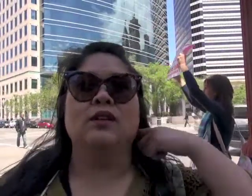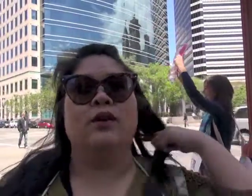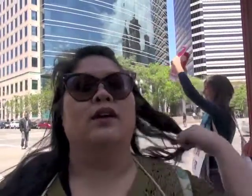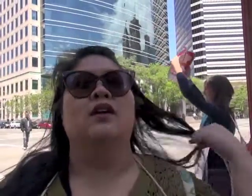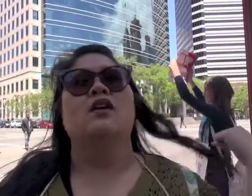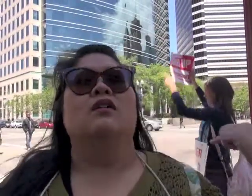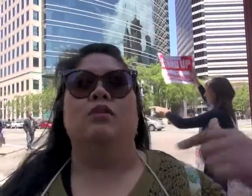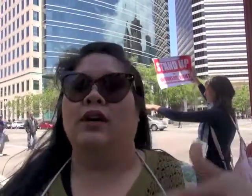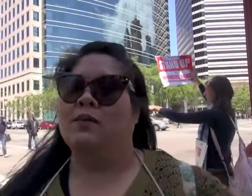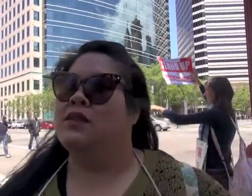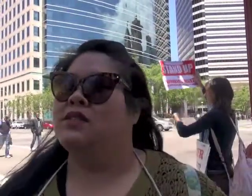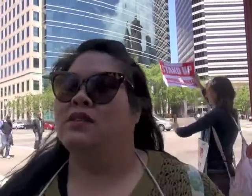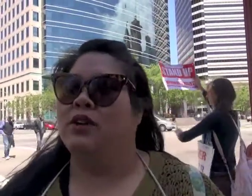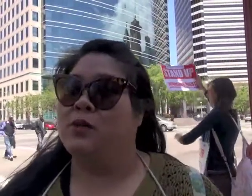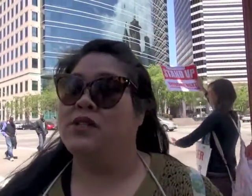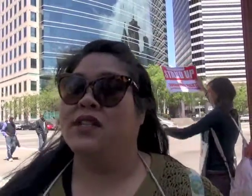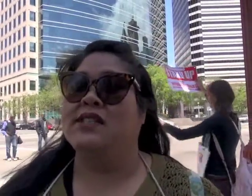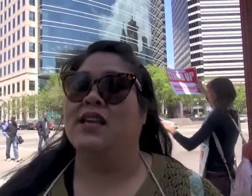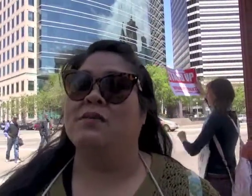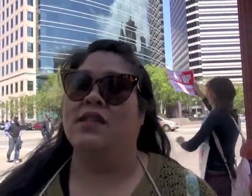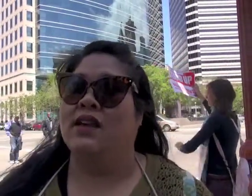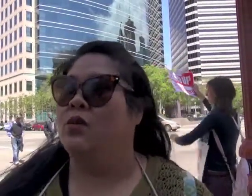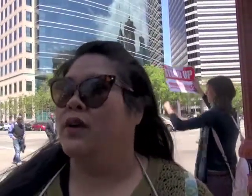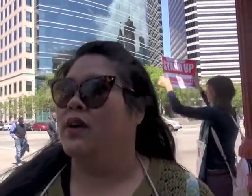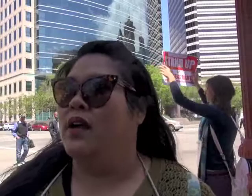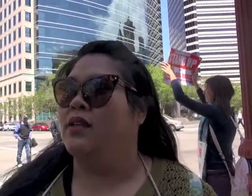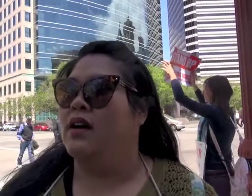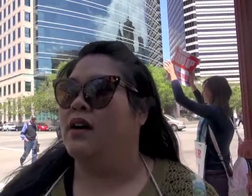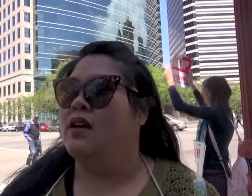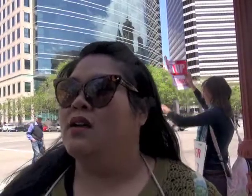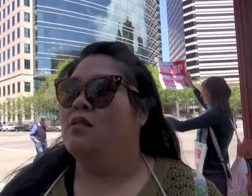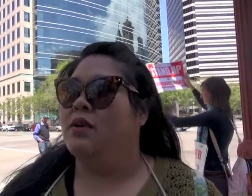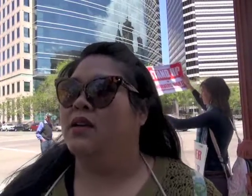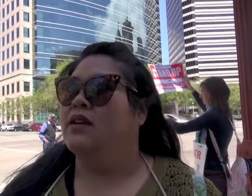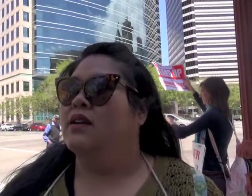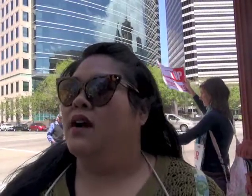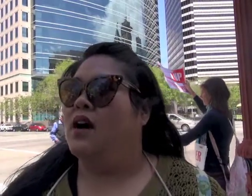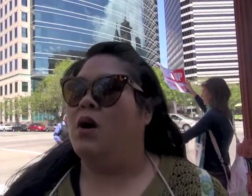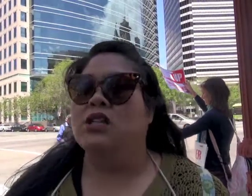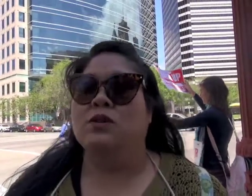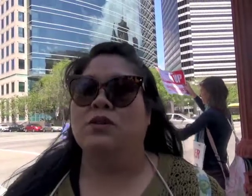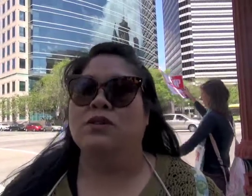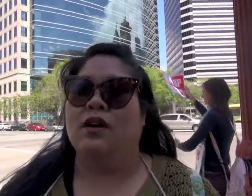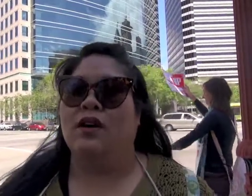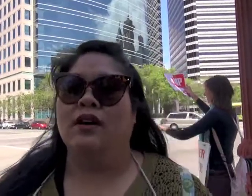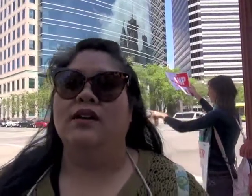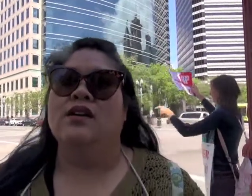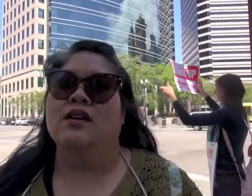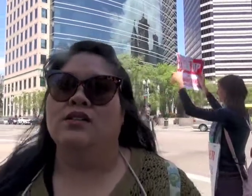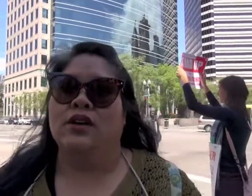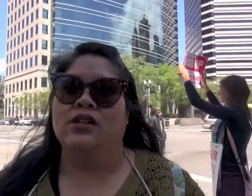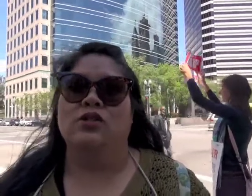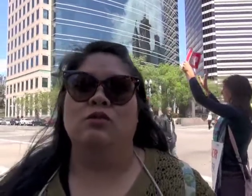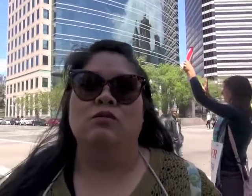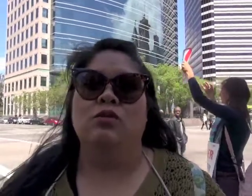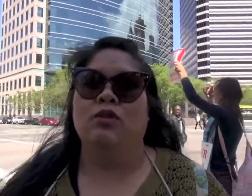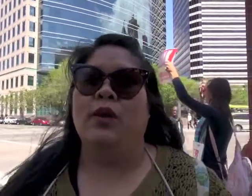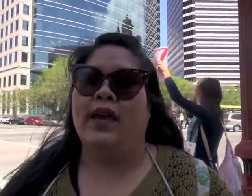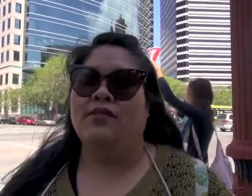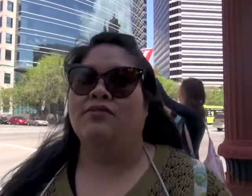where we're experiencing the same thing, where big hospitals are starting to move away from